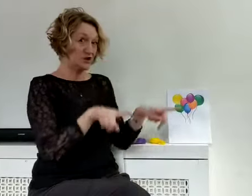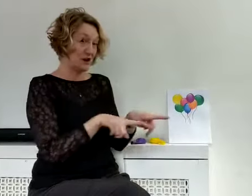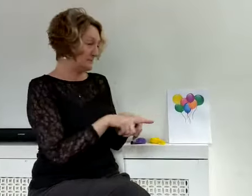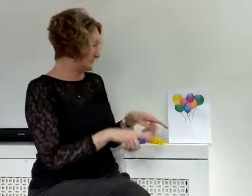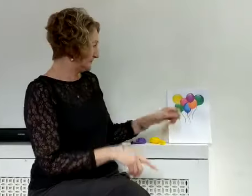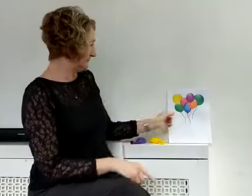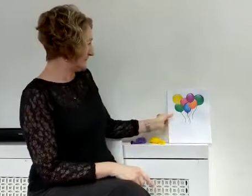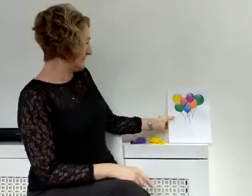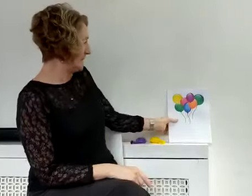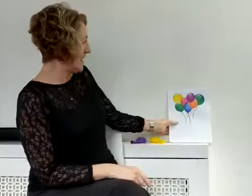picture?